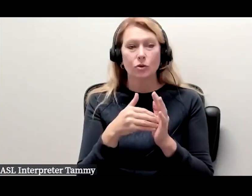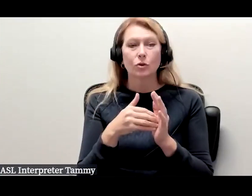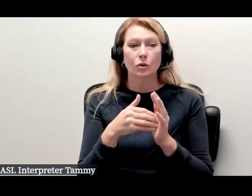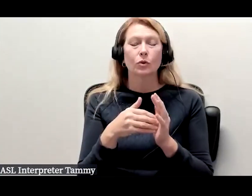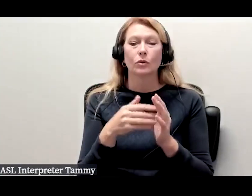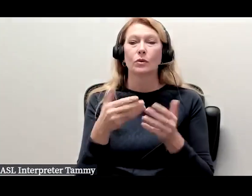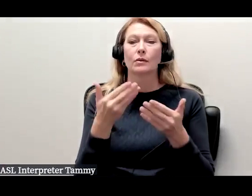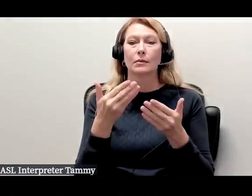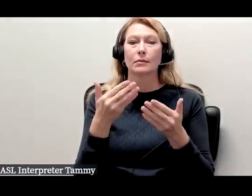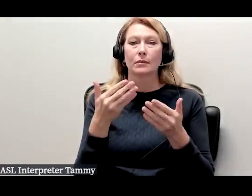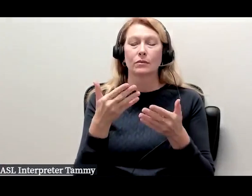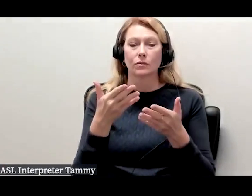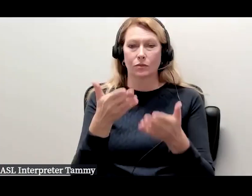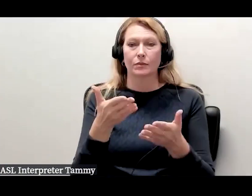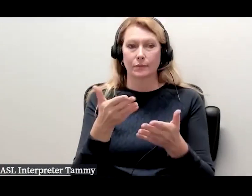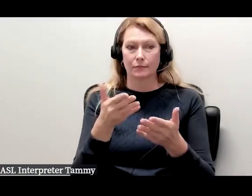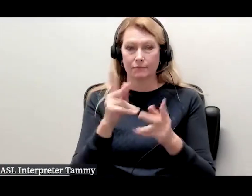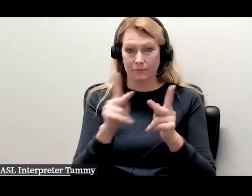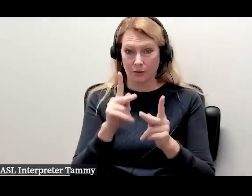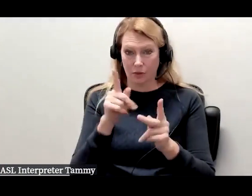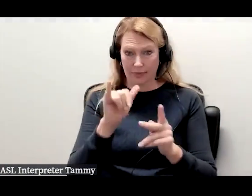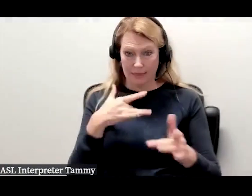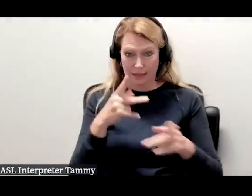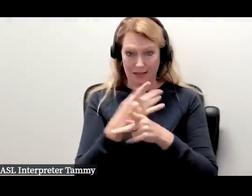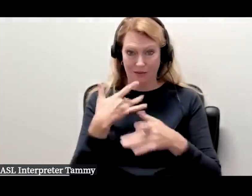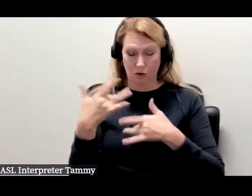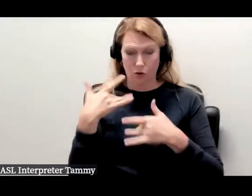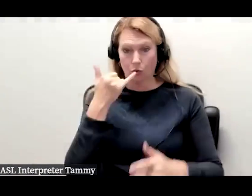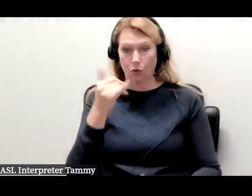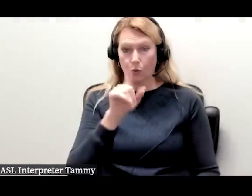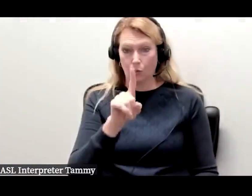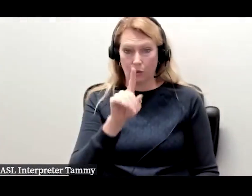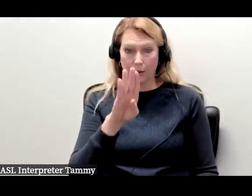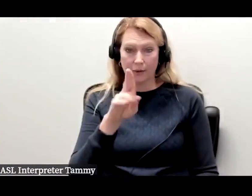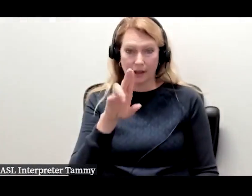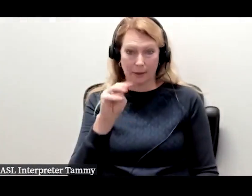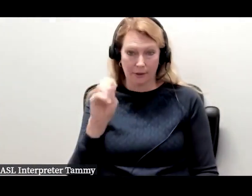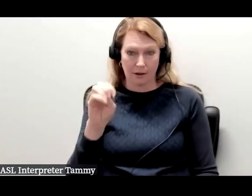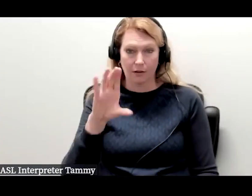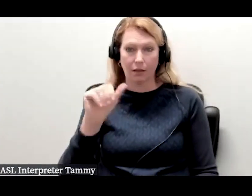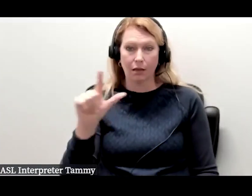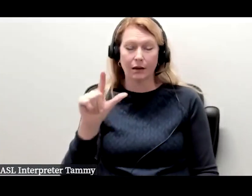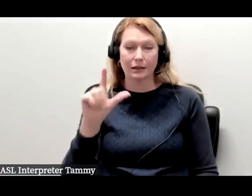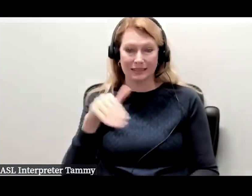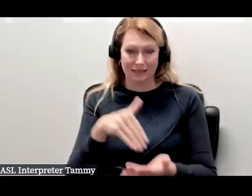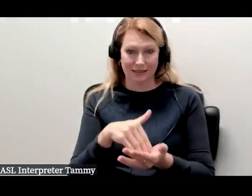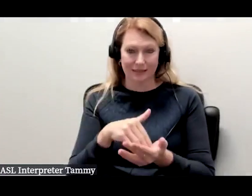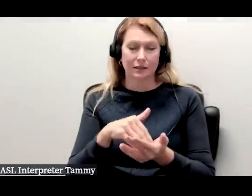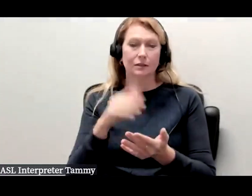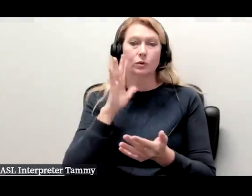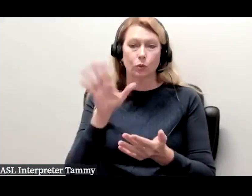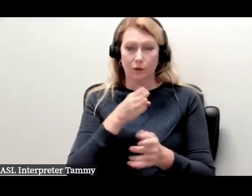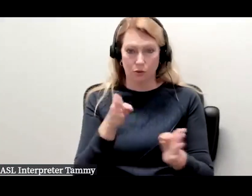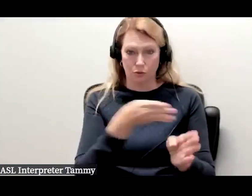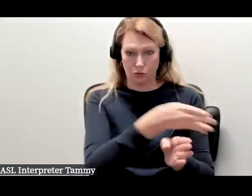would direct people that have these kinds of concerns to call the One Buncombe call center, and they will be directing that caller to